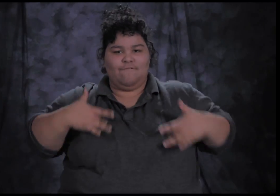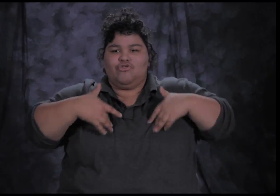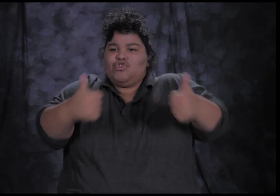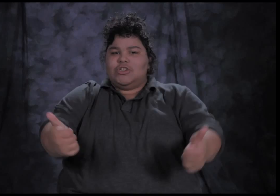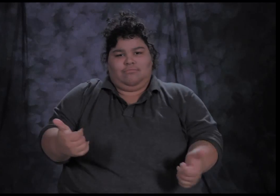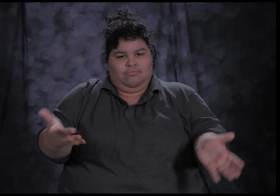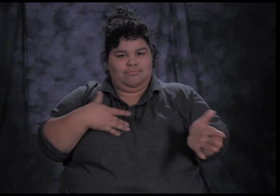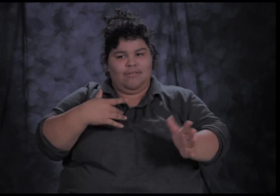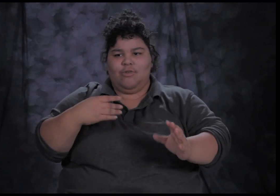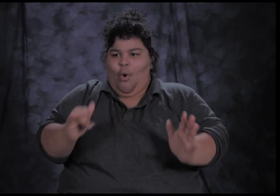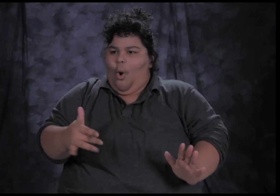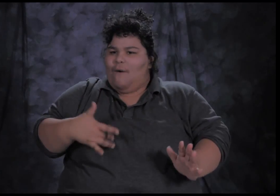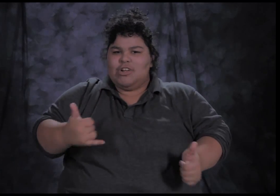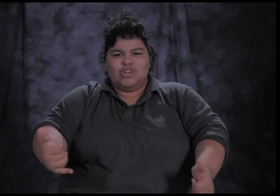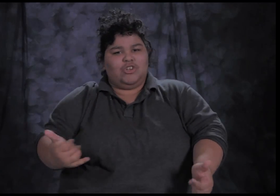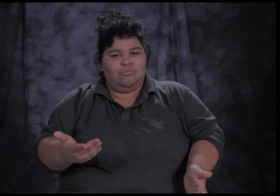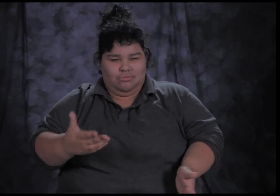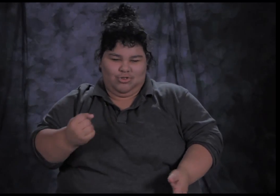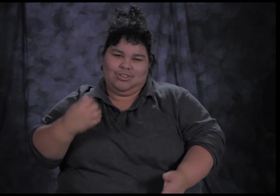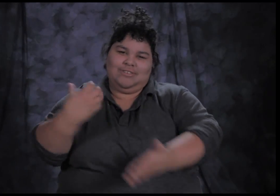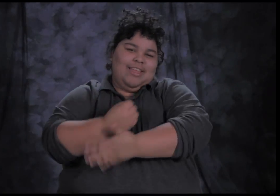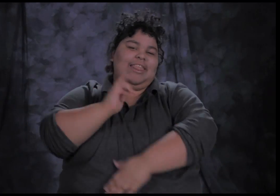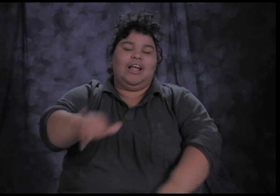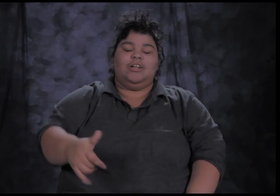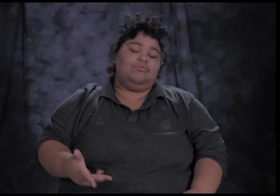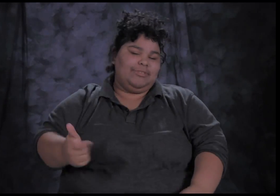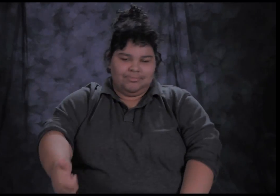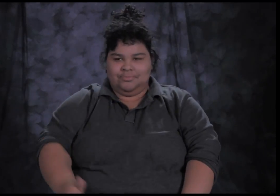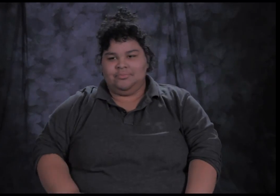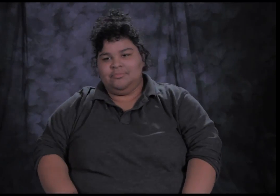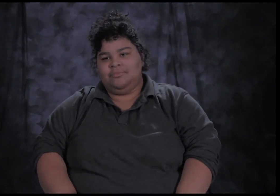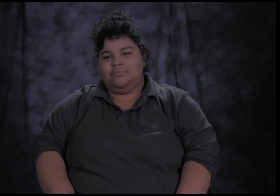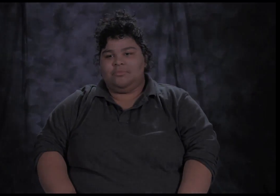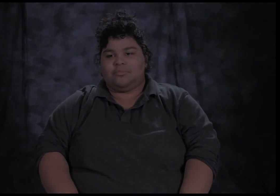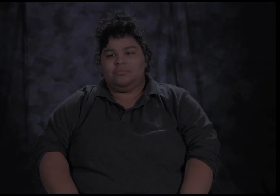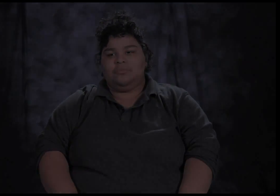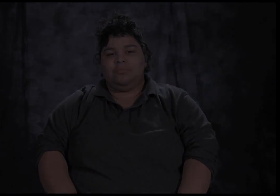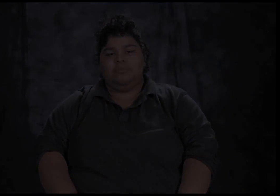had all these life experiences. That's okay. I feel good. And you can too.